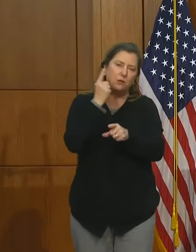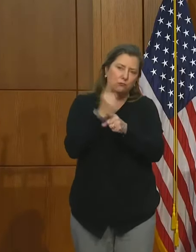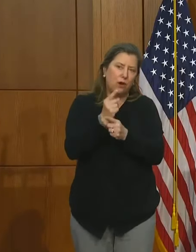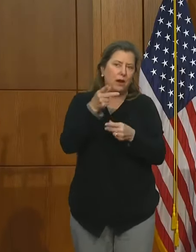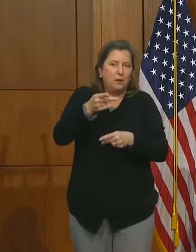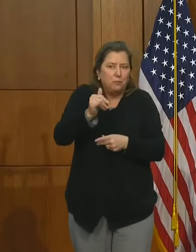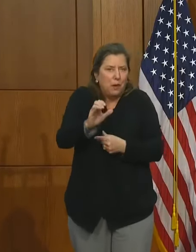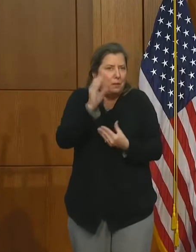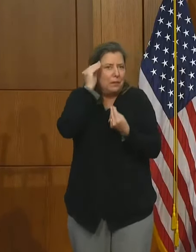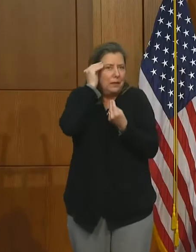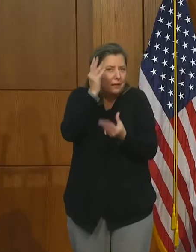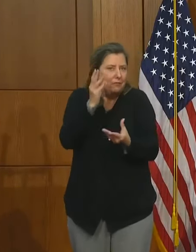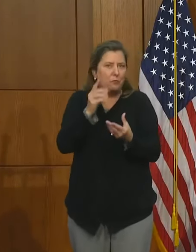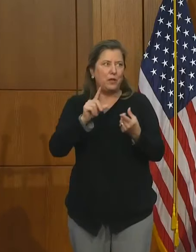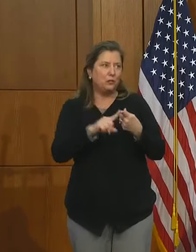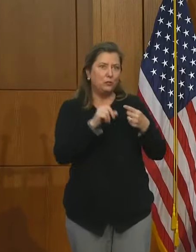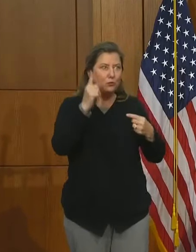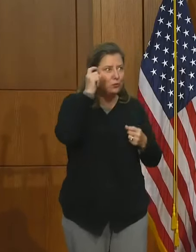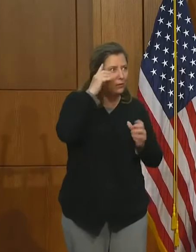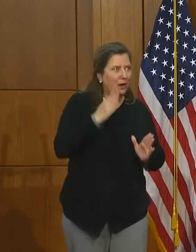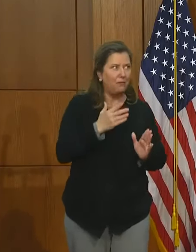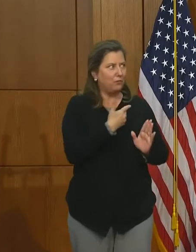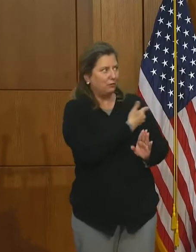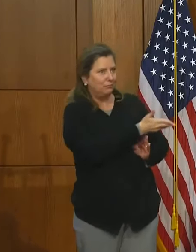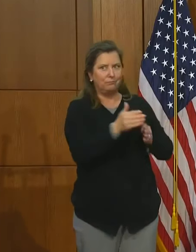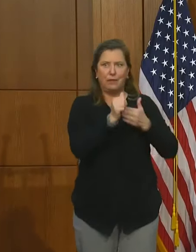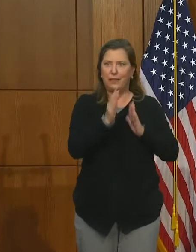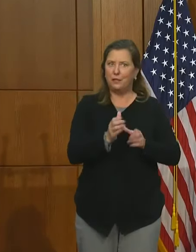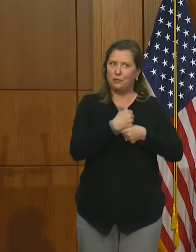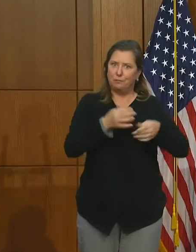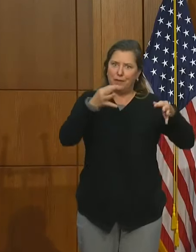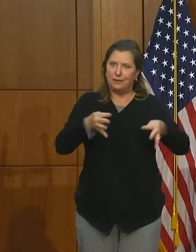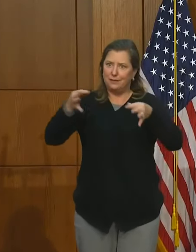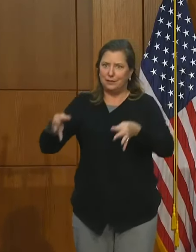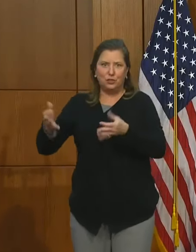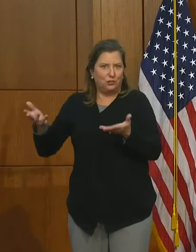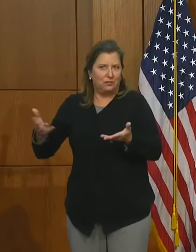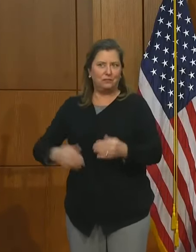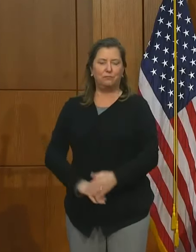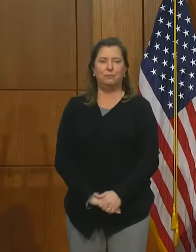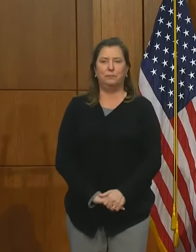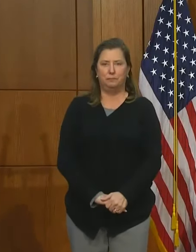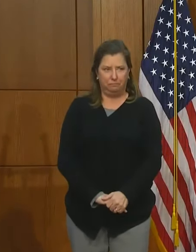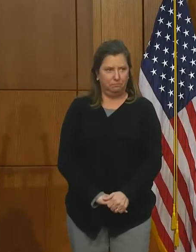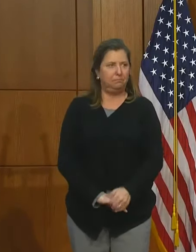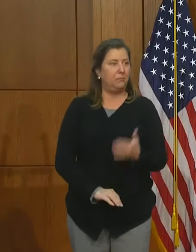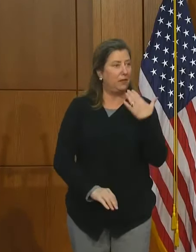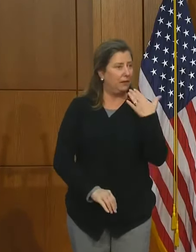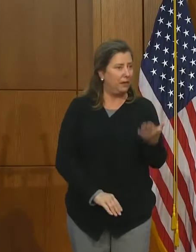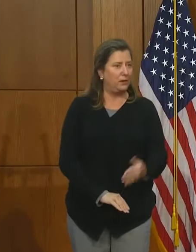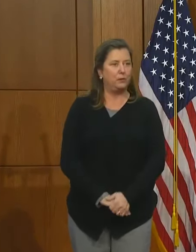information to the governor and all of the leaders so they can make the important decisions they need to make. Thank you.